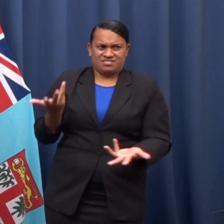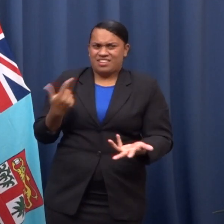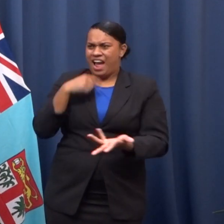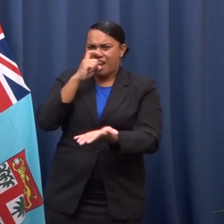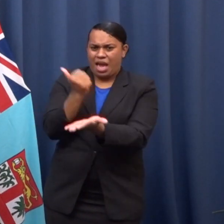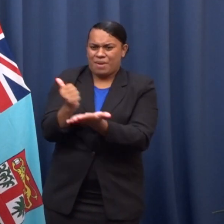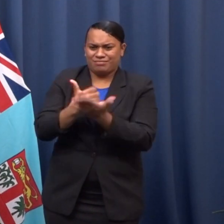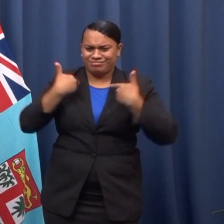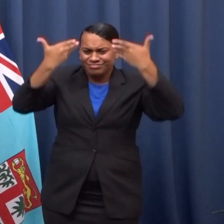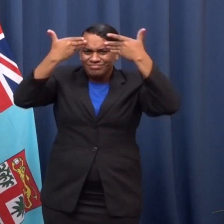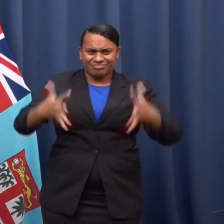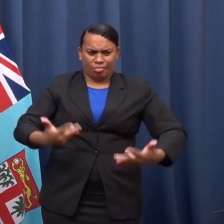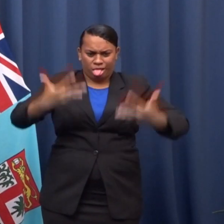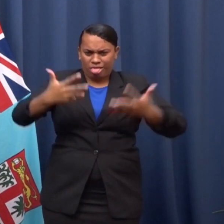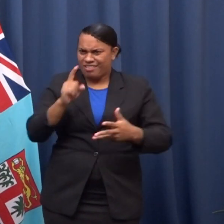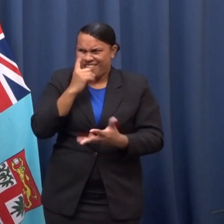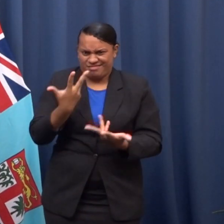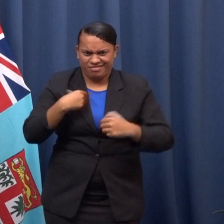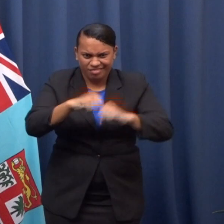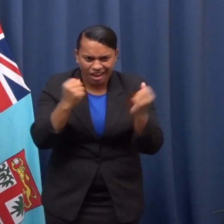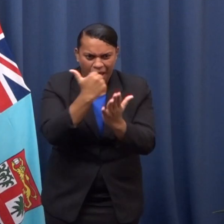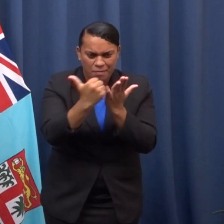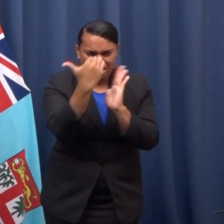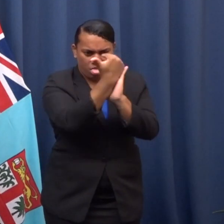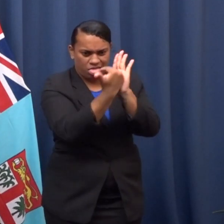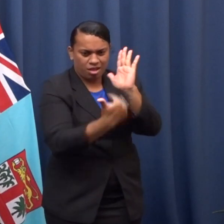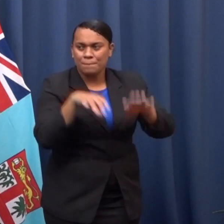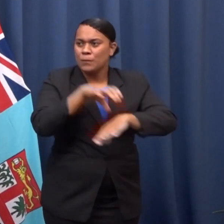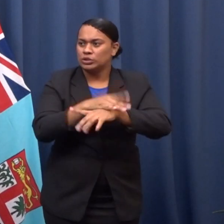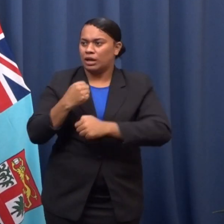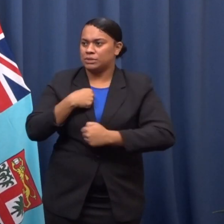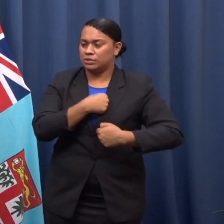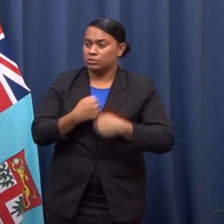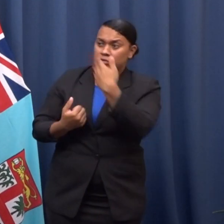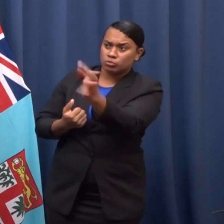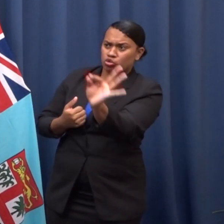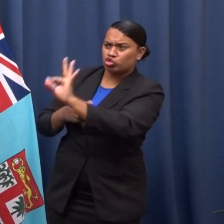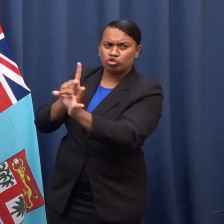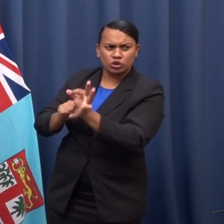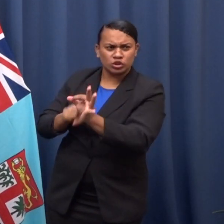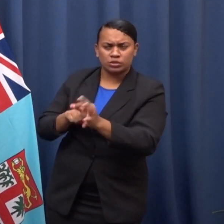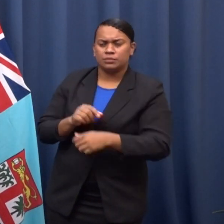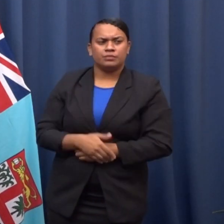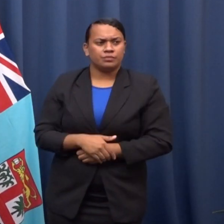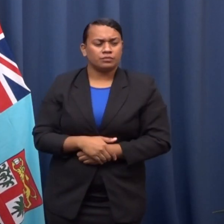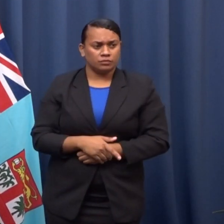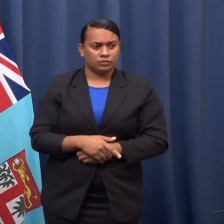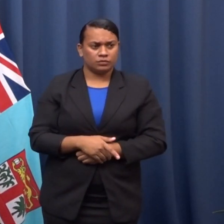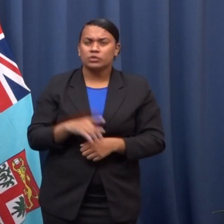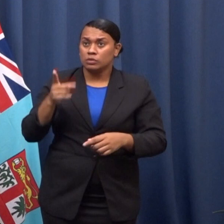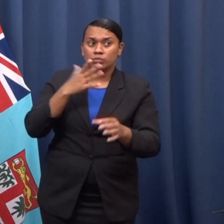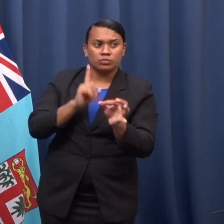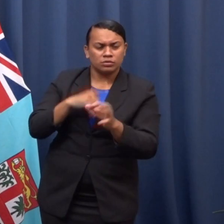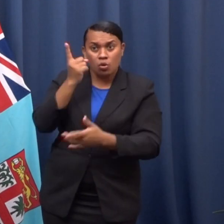to deal with the issue. Good afternoon, it's Christiana from Fiji TV. My question is on, as in crisis like